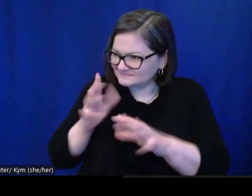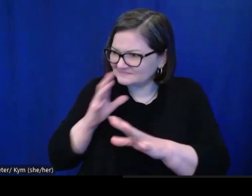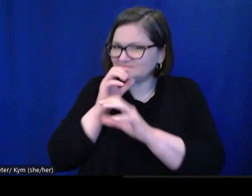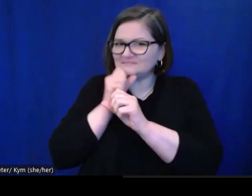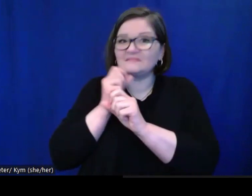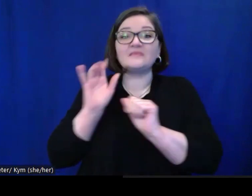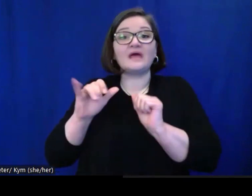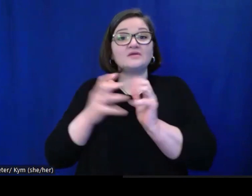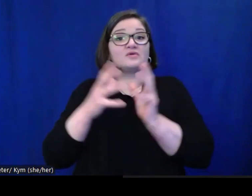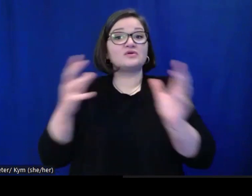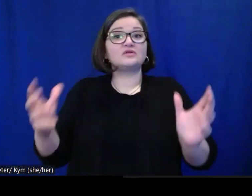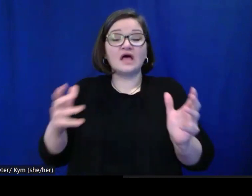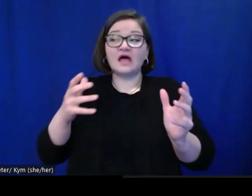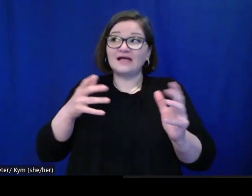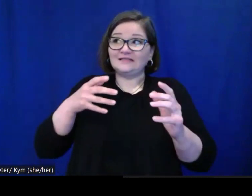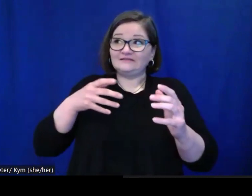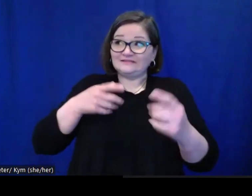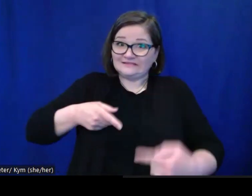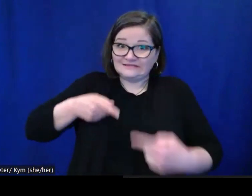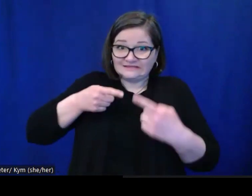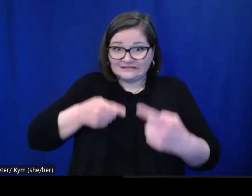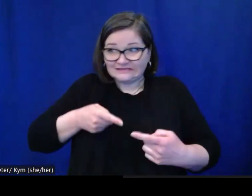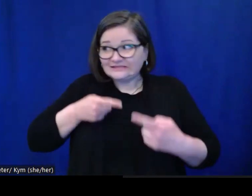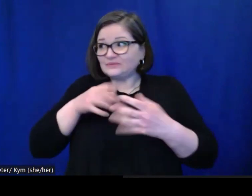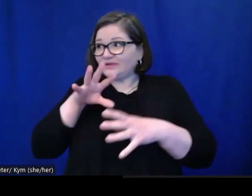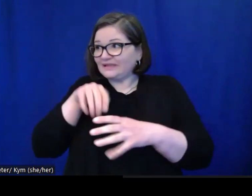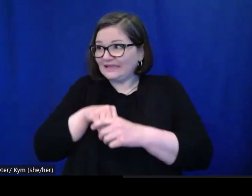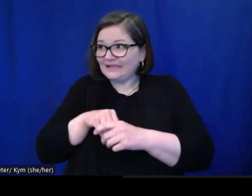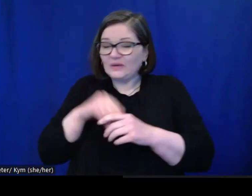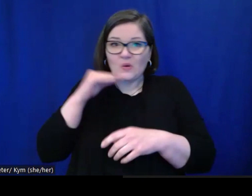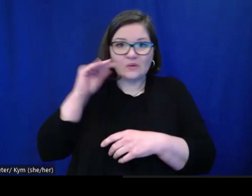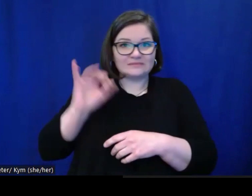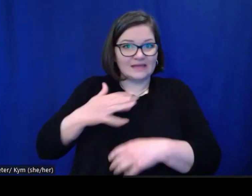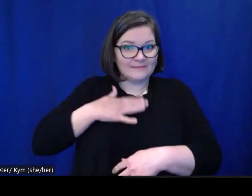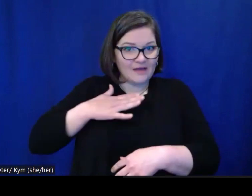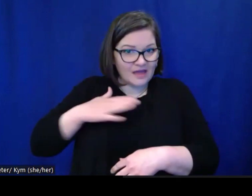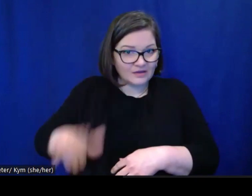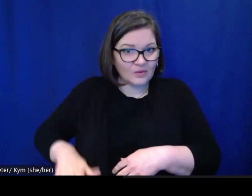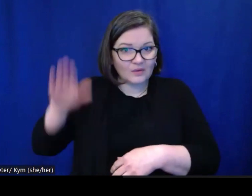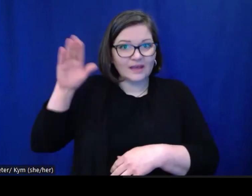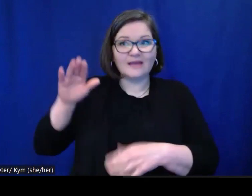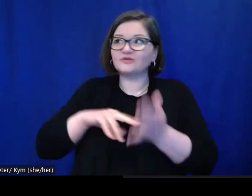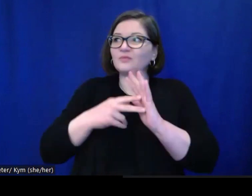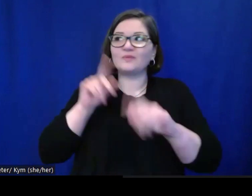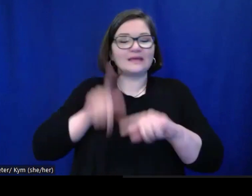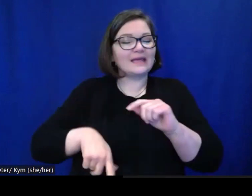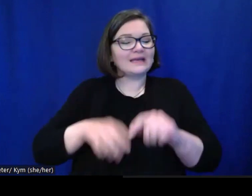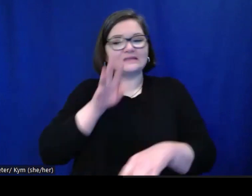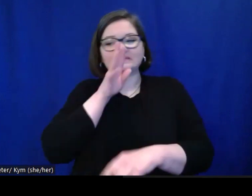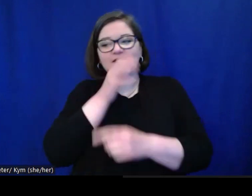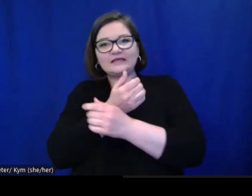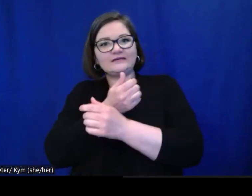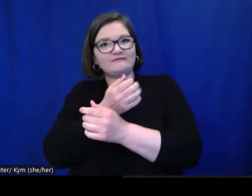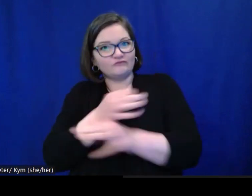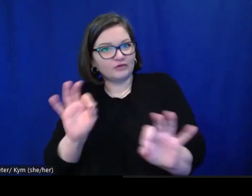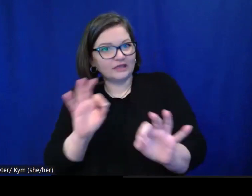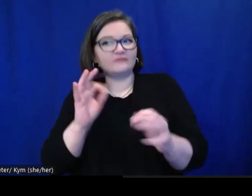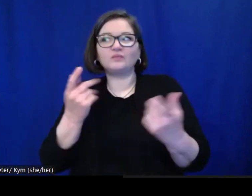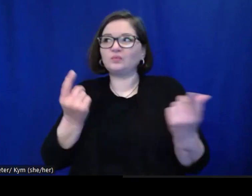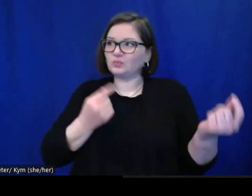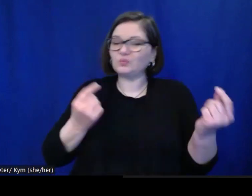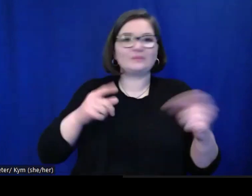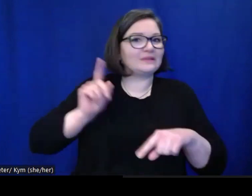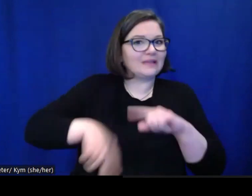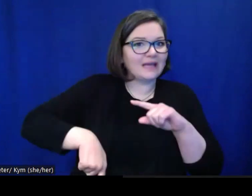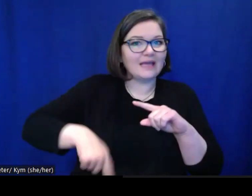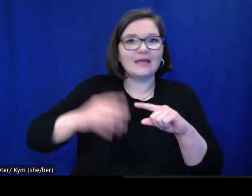in houses like mine when I grew up, where we are not able to speak freely about what we're feeling because we don't have